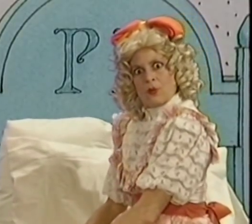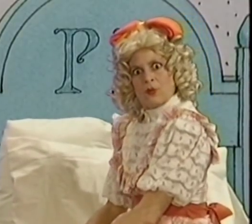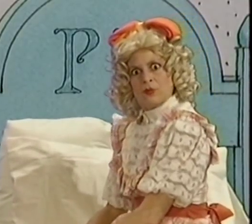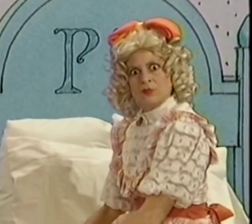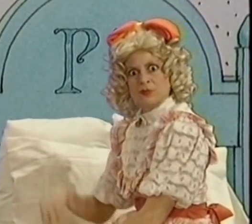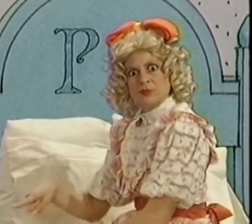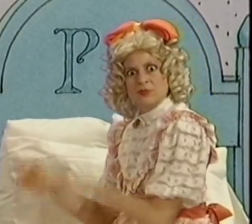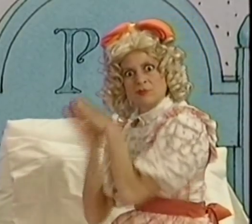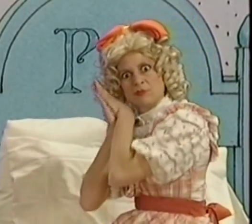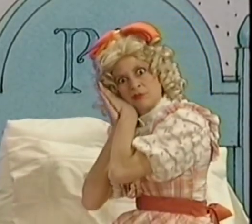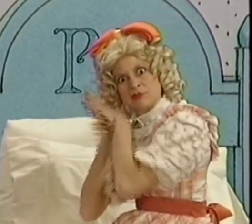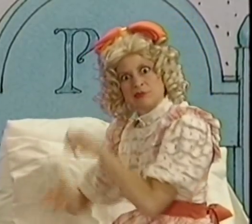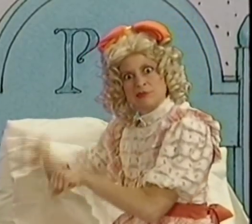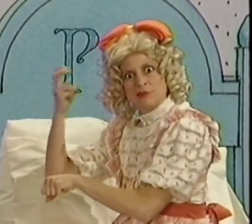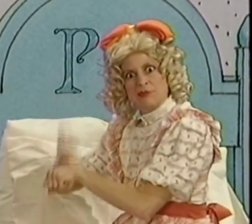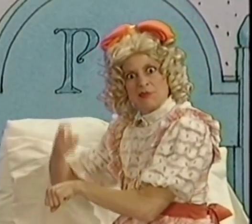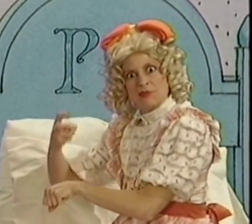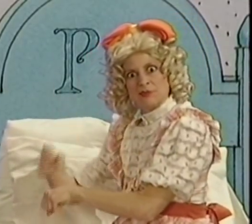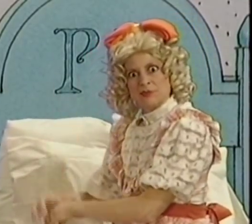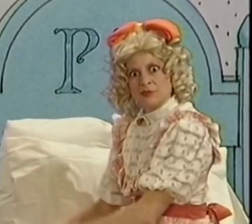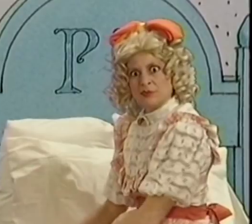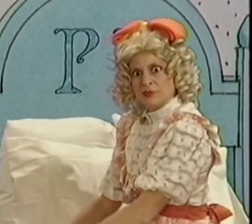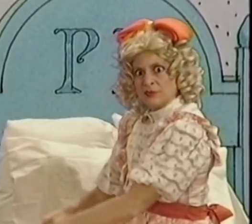she said. This bed is too hard.